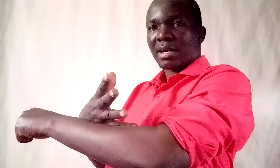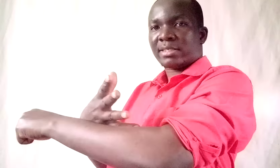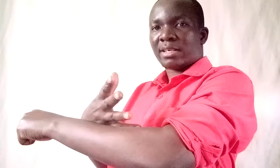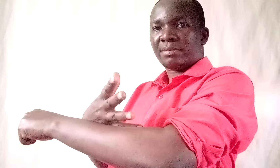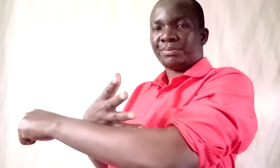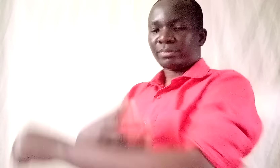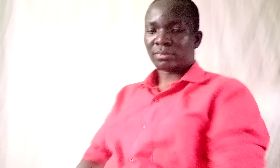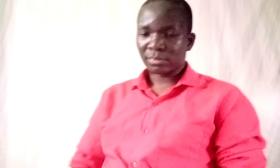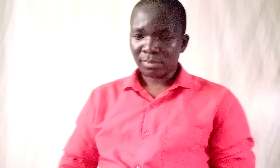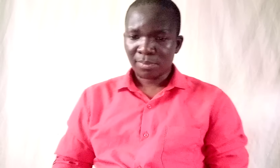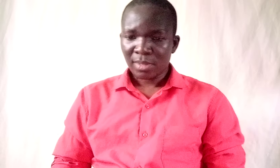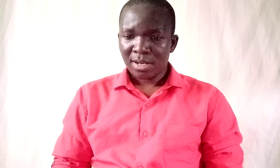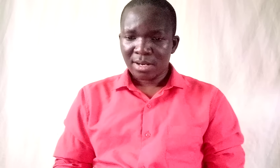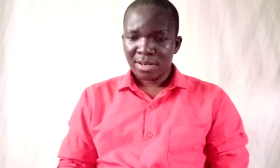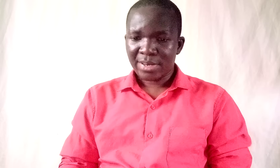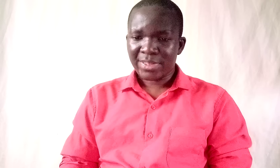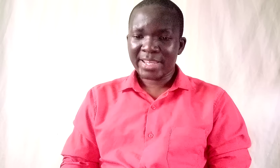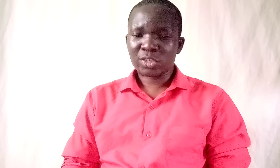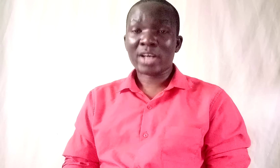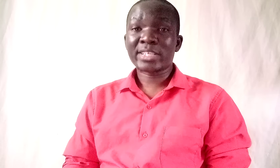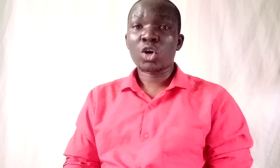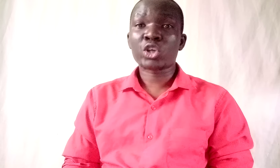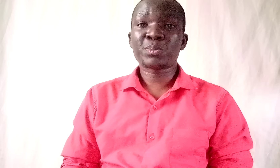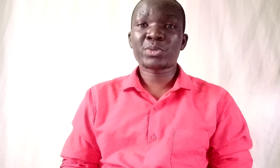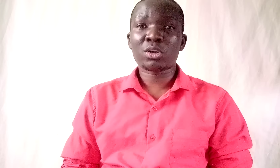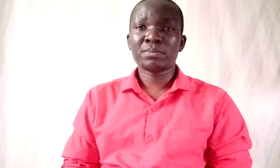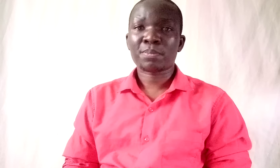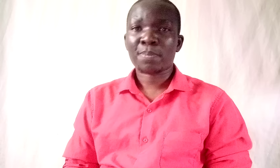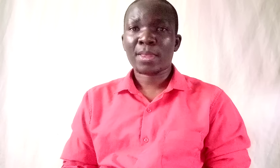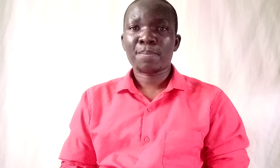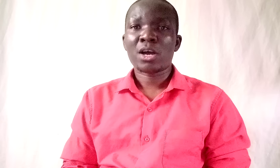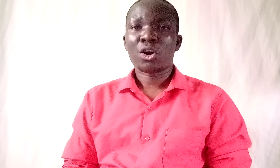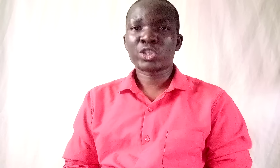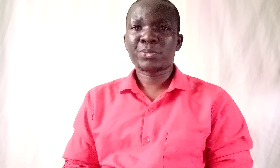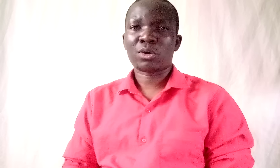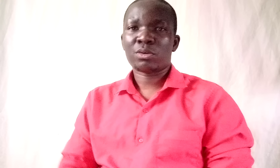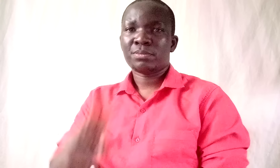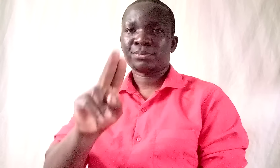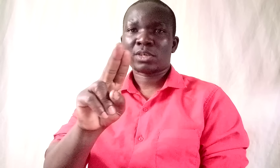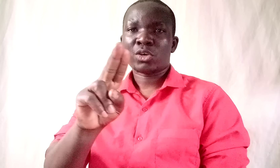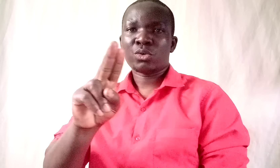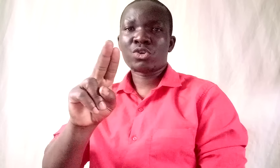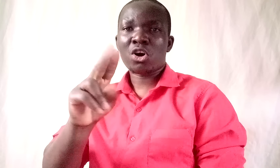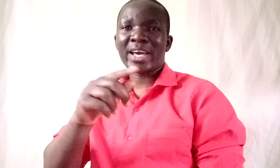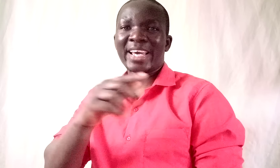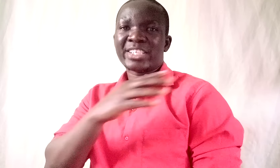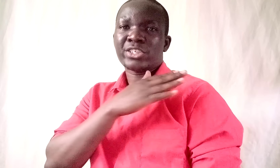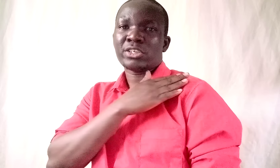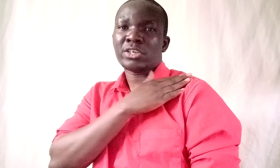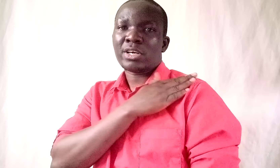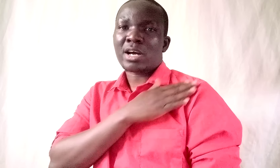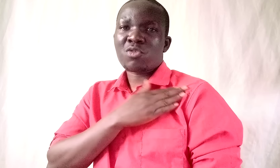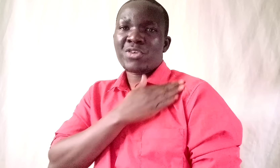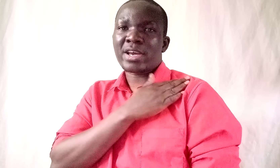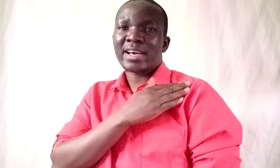Cancer. The next one is hospital. Hospital. You draw H around here.